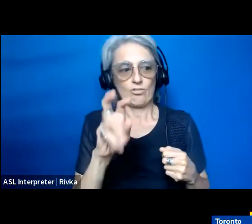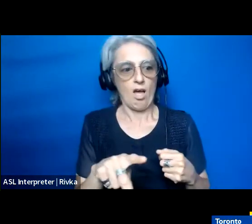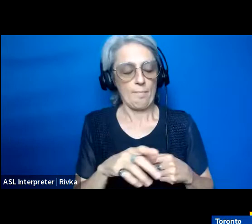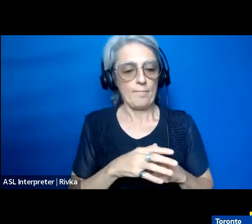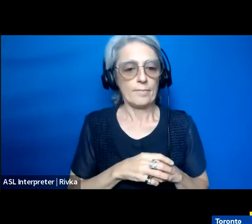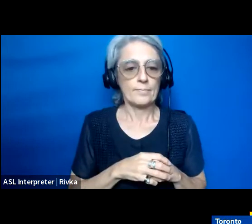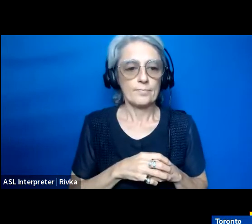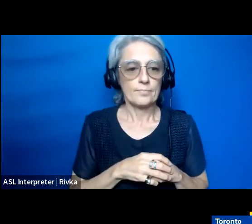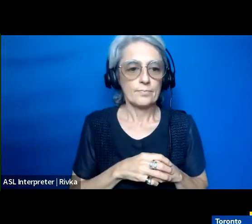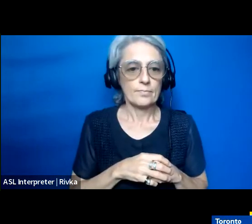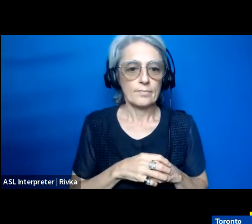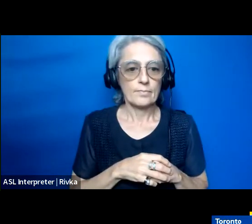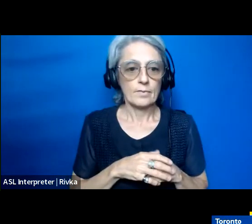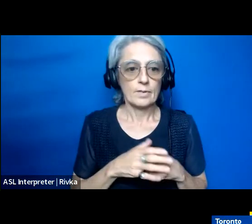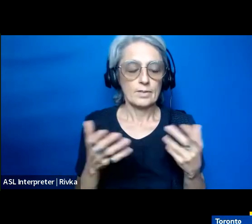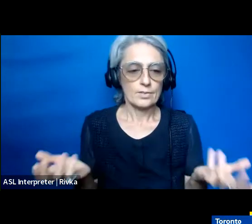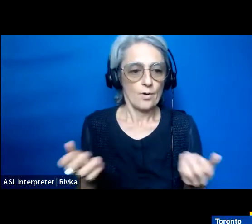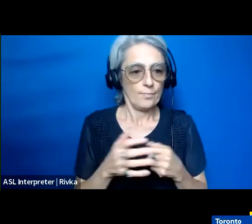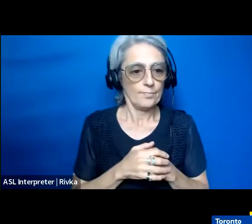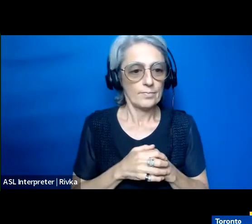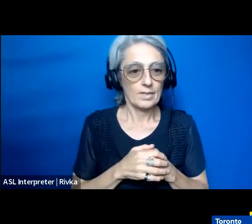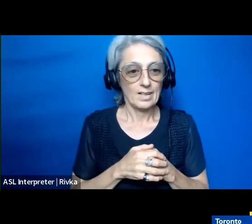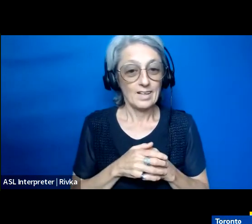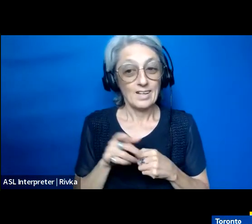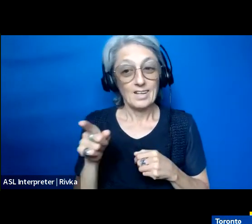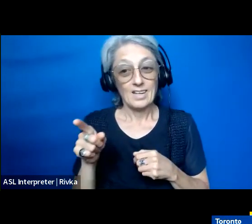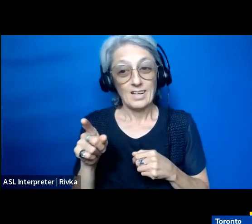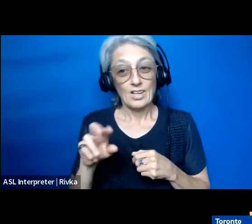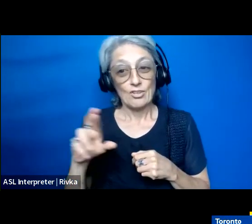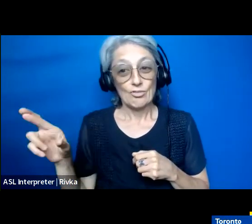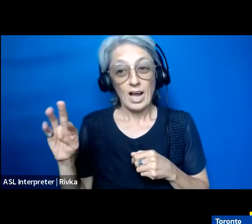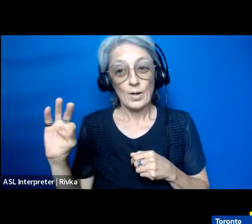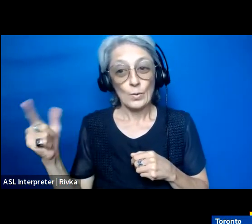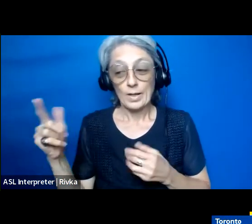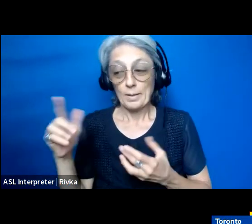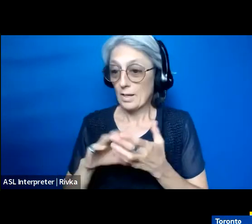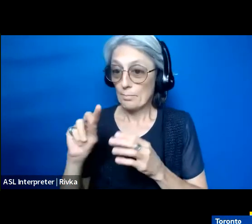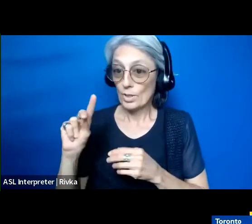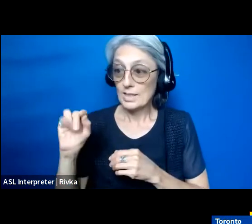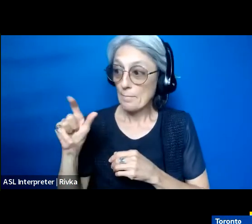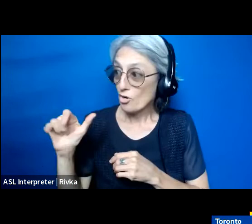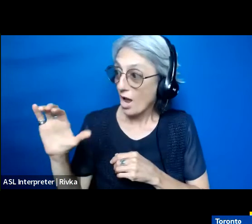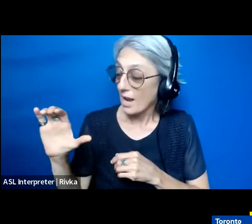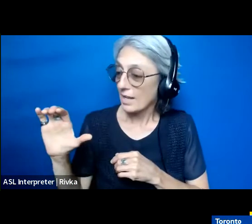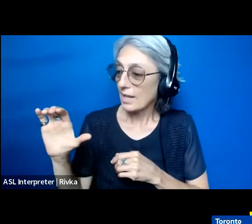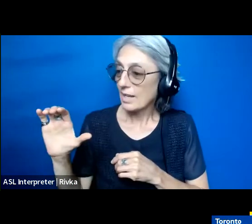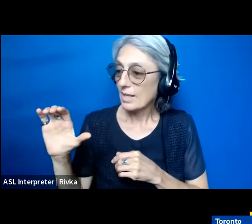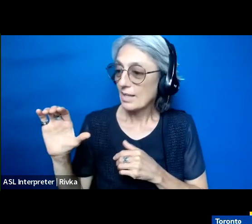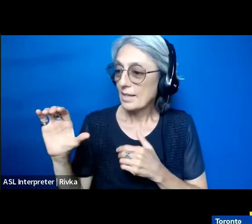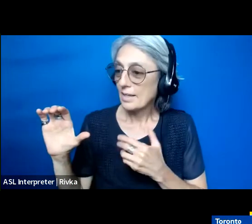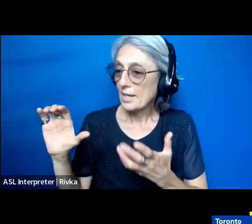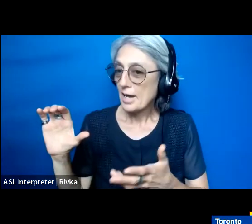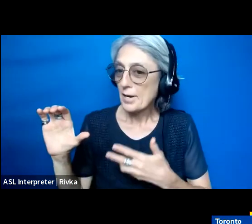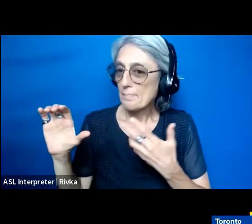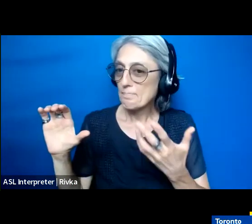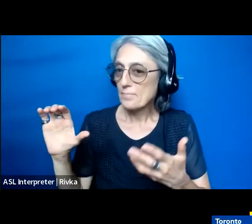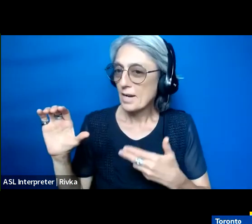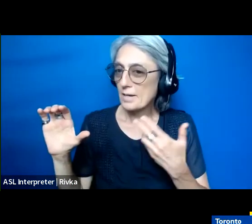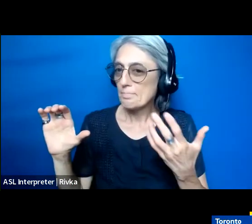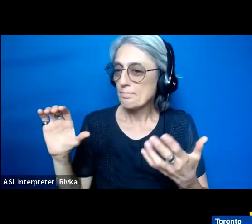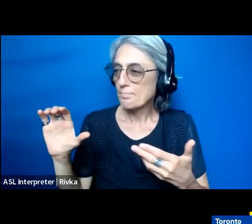the right more democratic, to bring forth other candidates in other places.